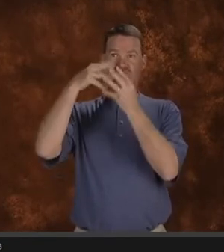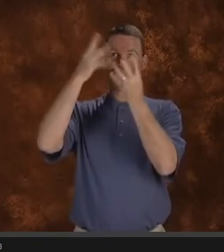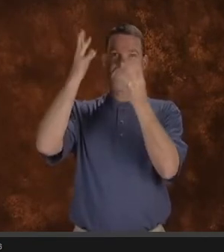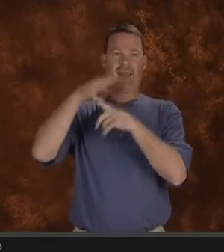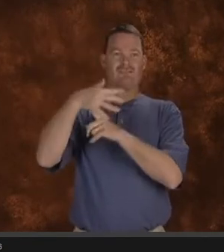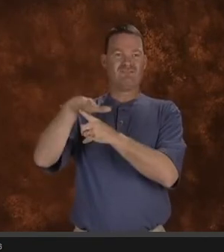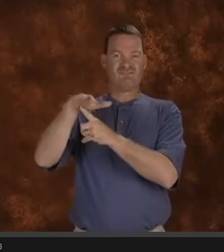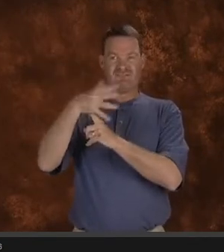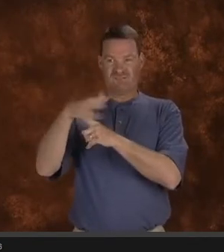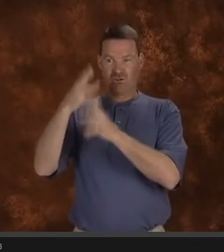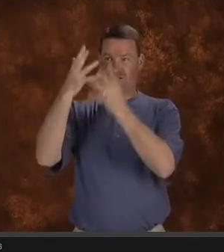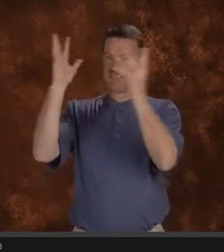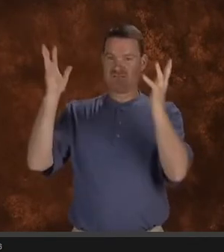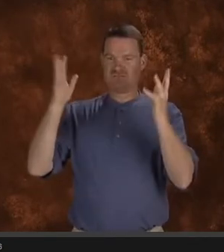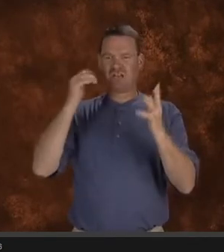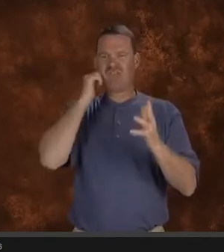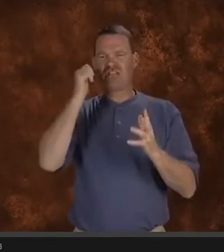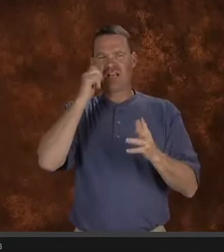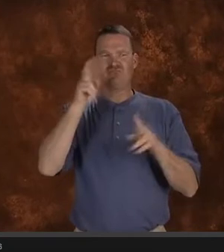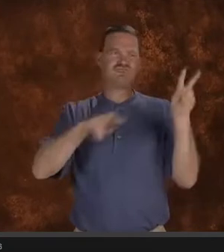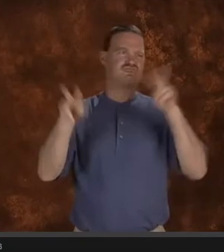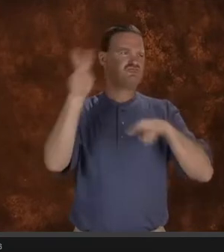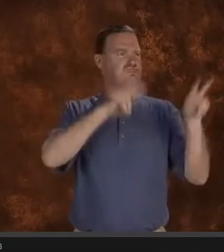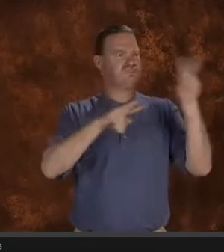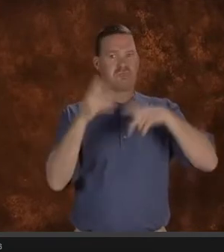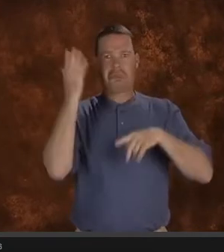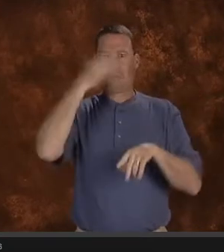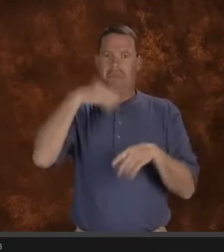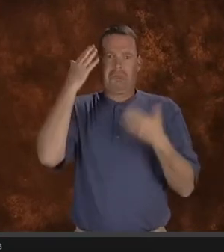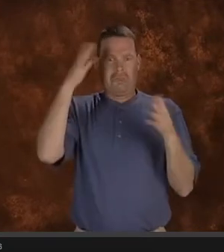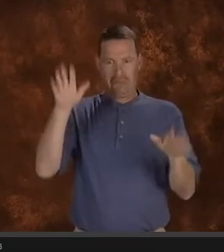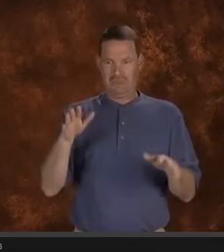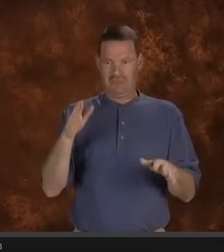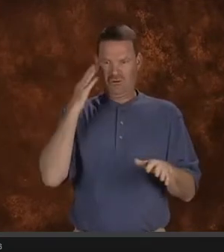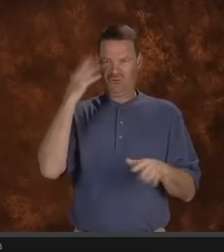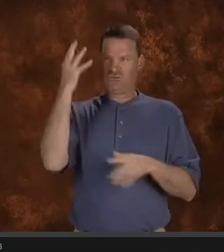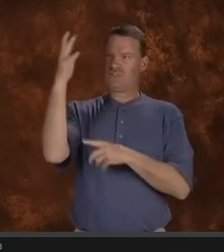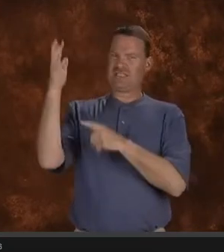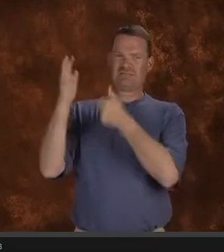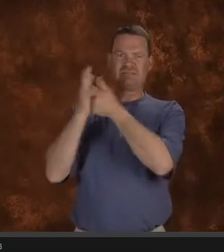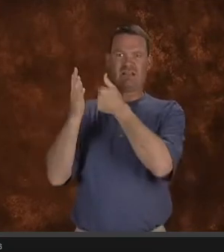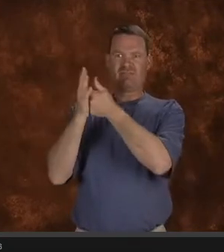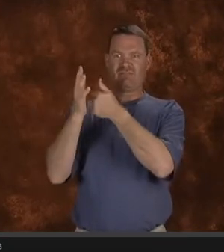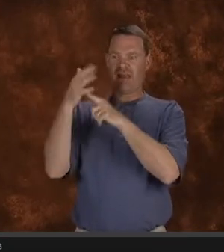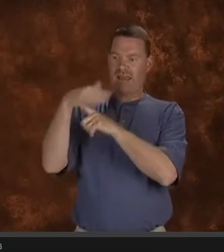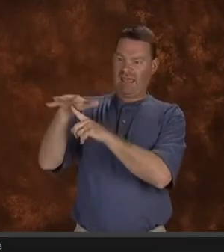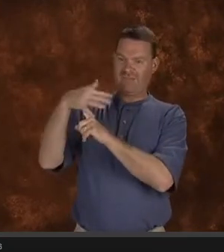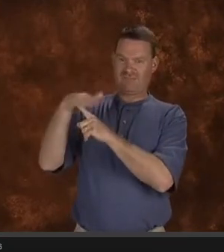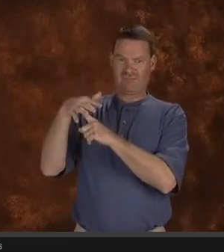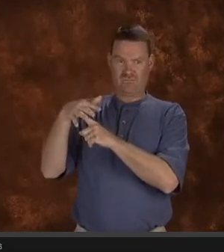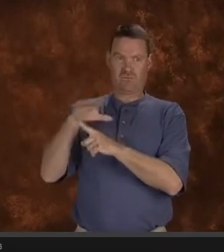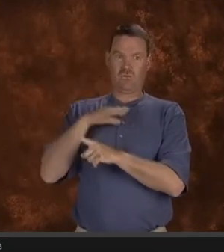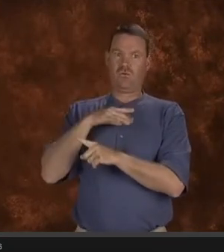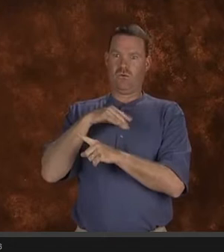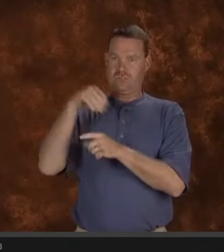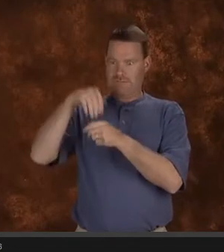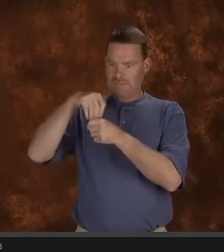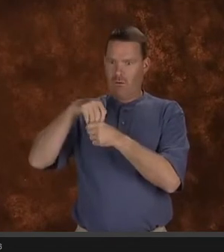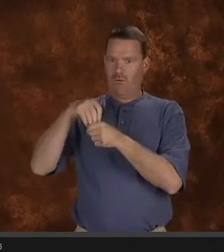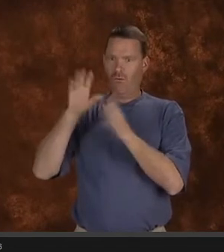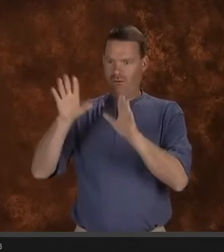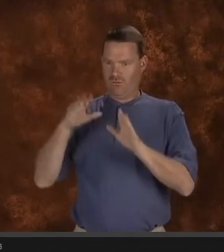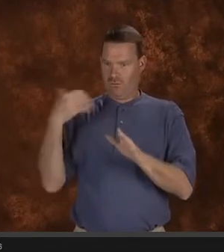So what science thing we're going to be talking about today is we're going to be talking about trees and their leaves. You see them every day, but you don't really realize what they